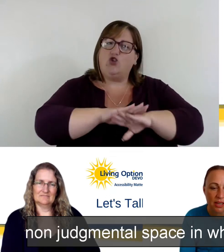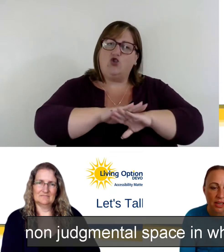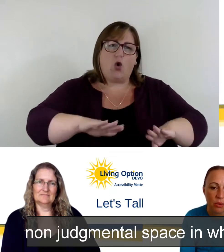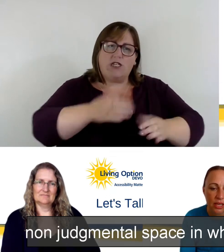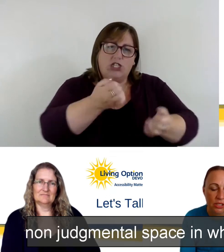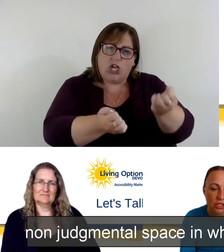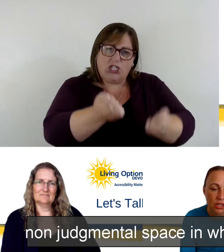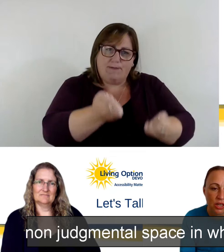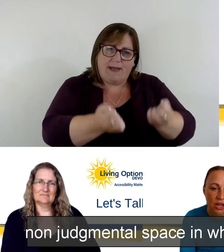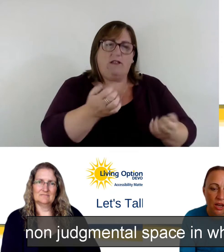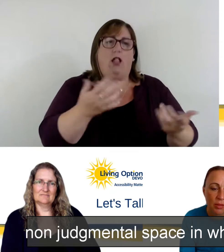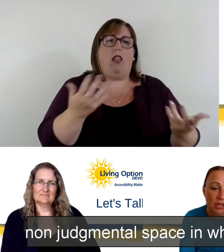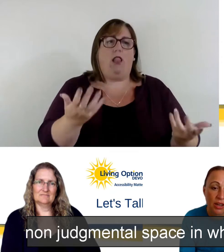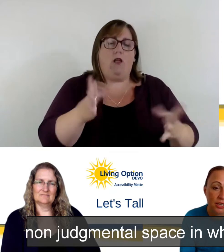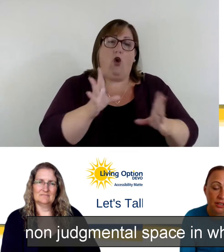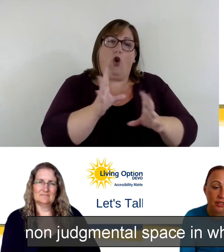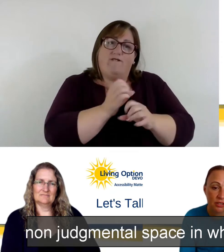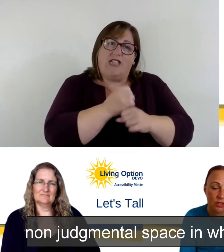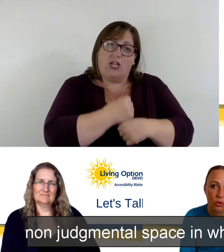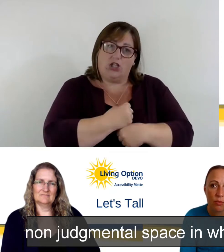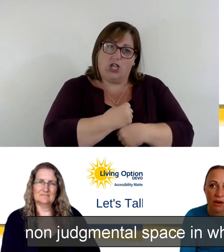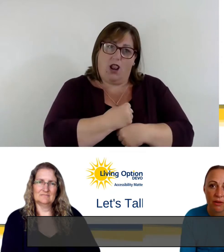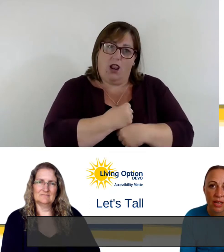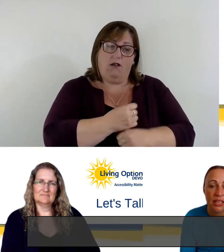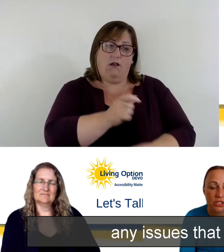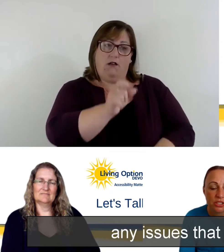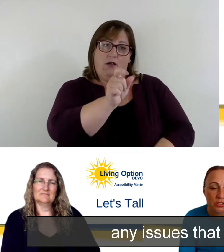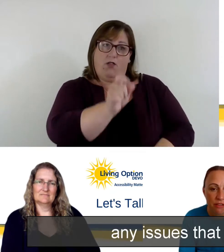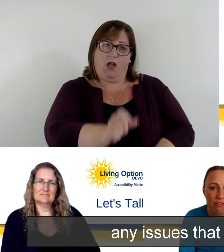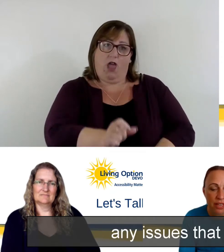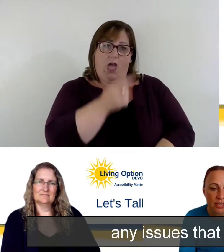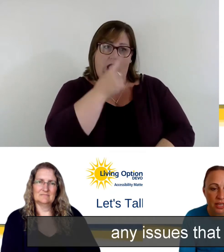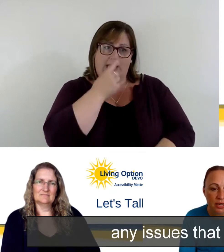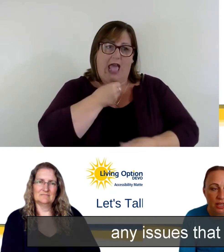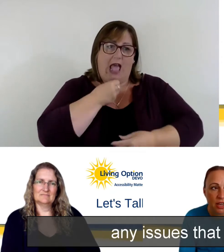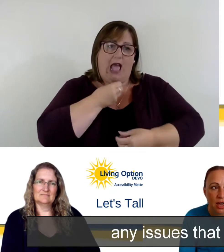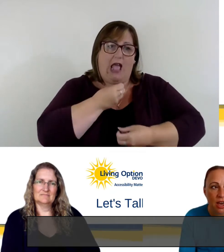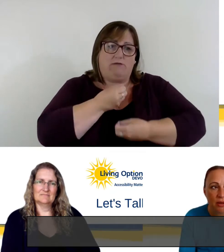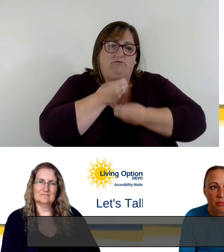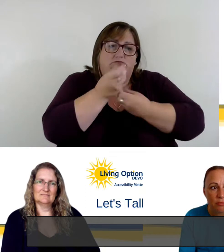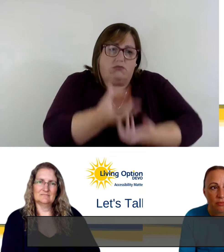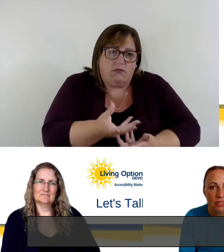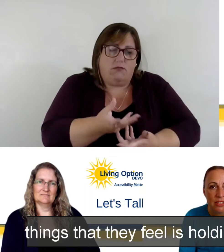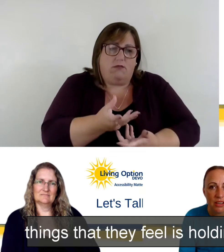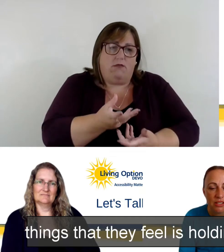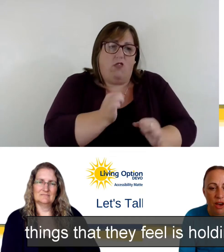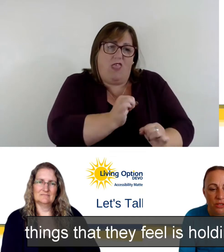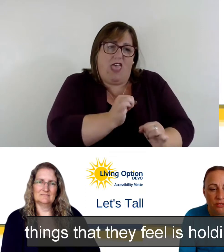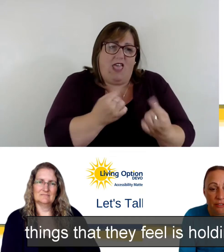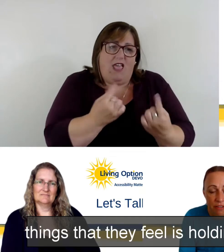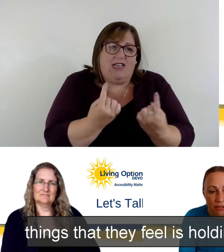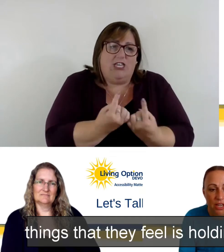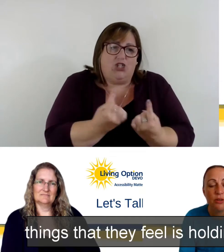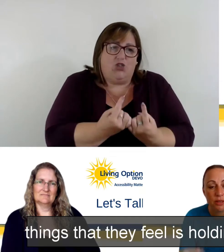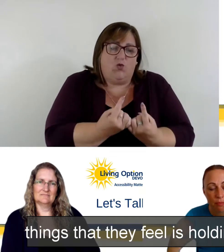space in which a client can talk about any issues that they're facing, things that are sort